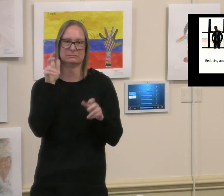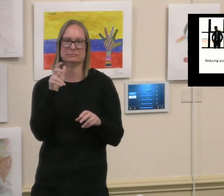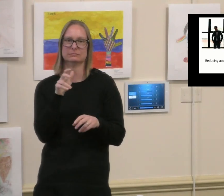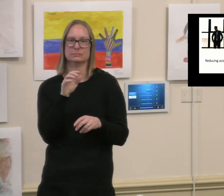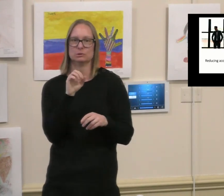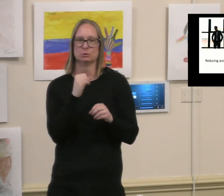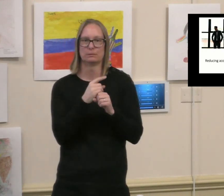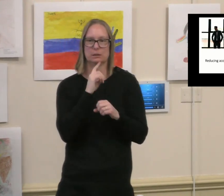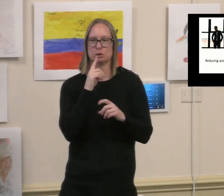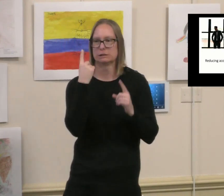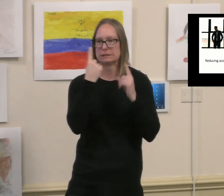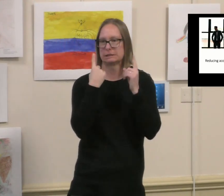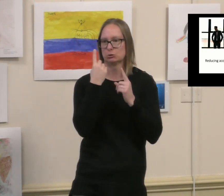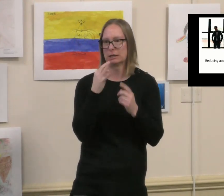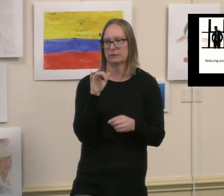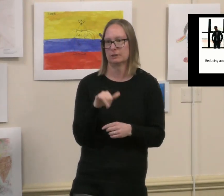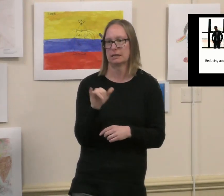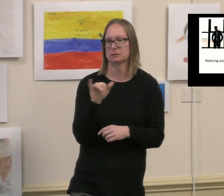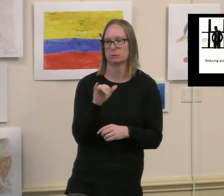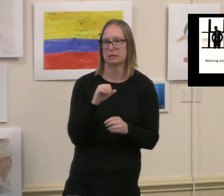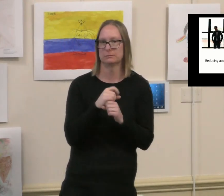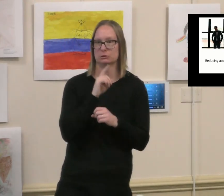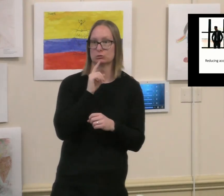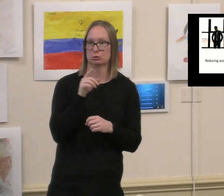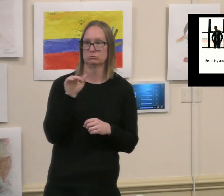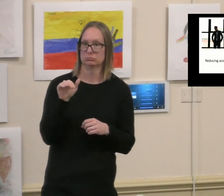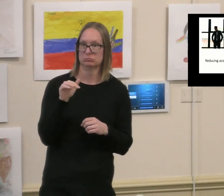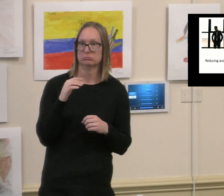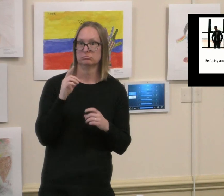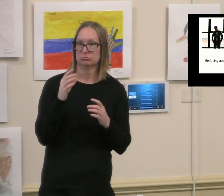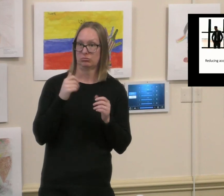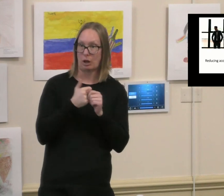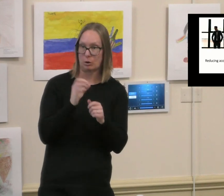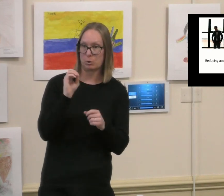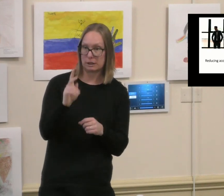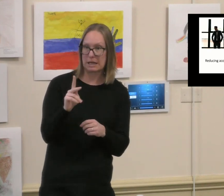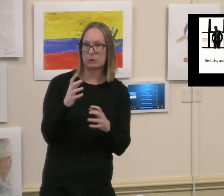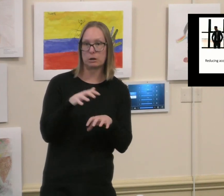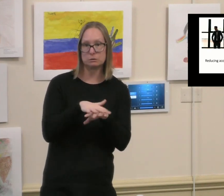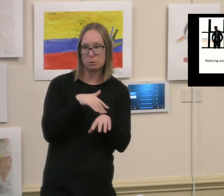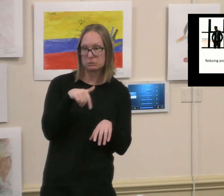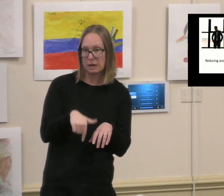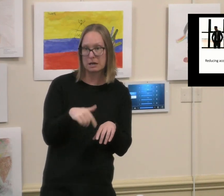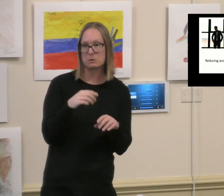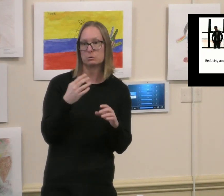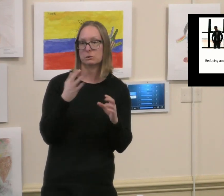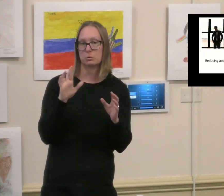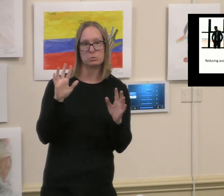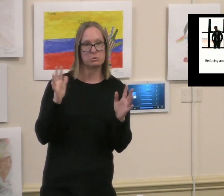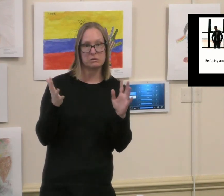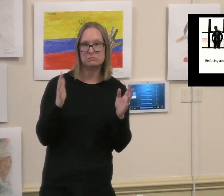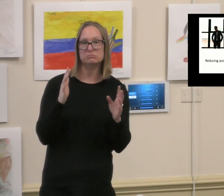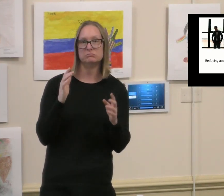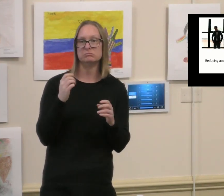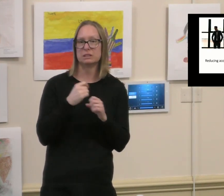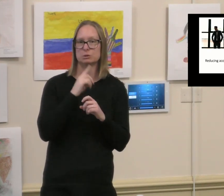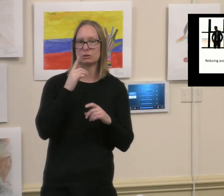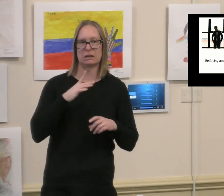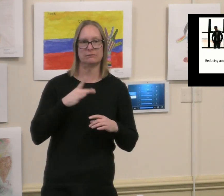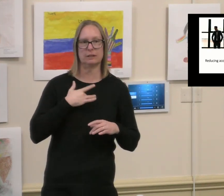your eyes as well when you're accessing communication that way. So just being aware of that, checking in with the deaf person. Hey, do you need me to slow down? Are you